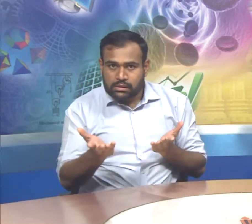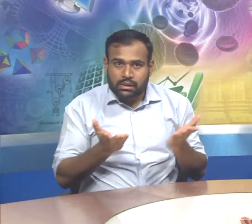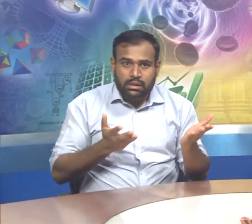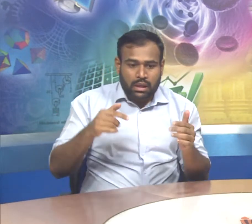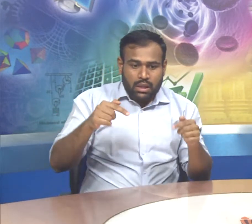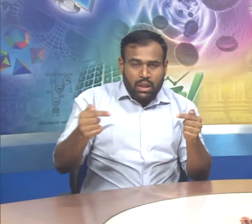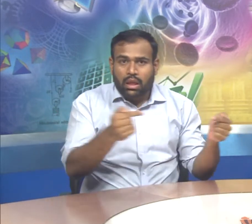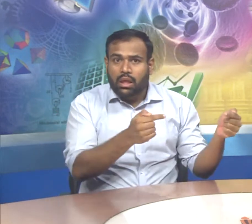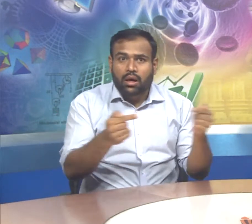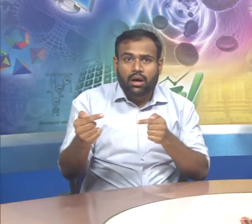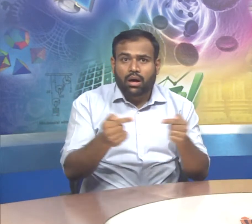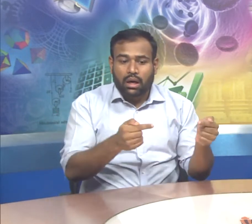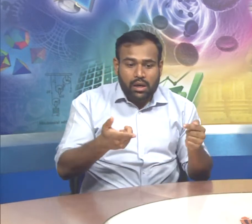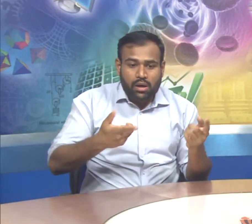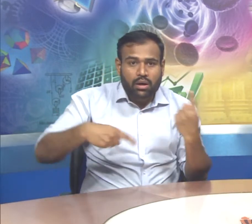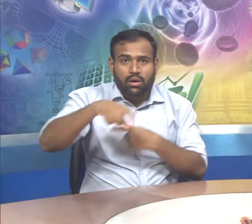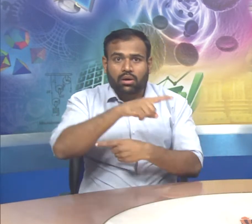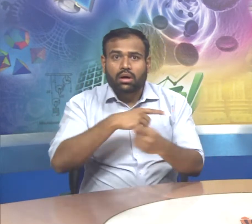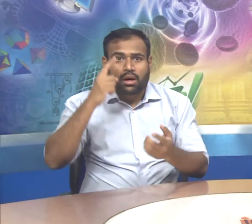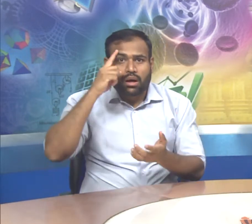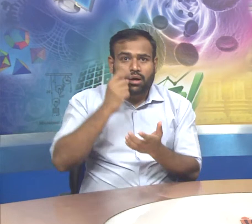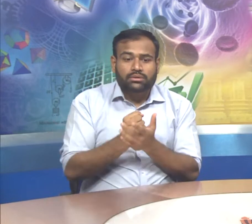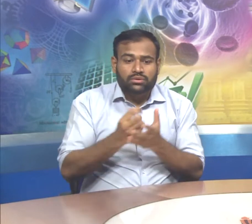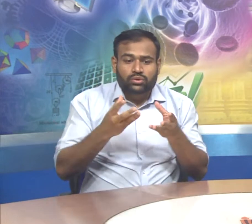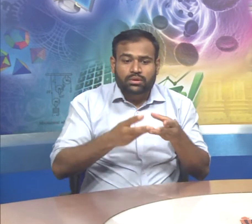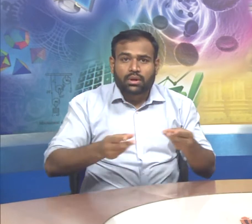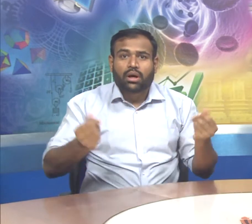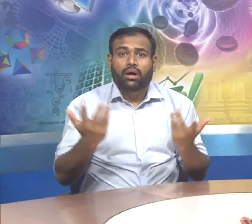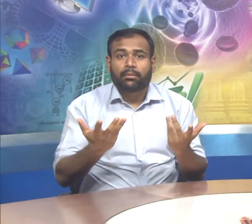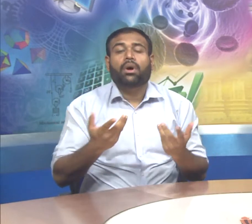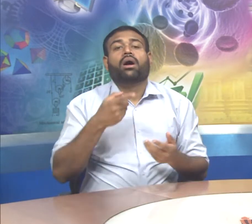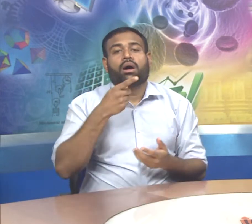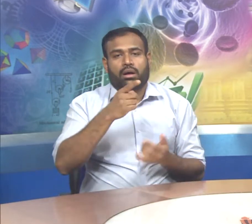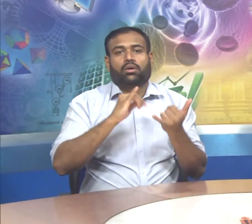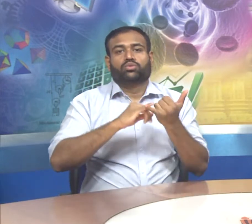one side and one or more state on the other side.